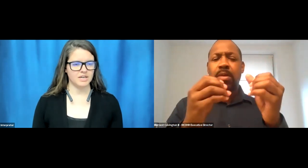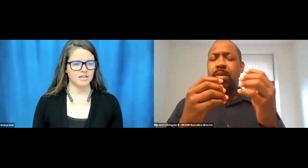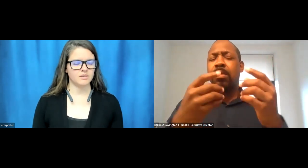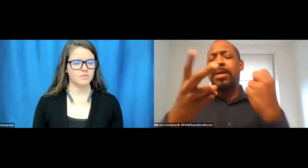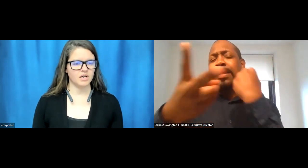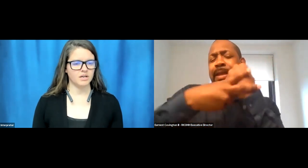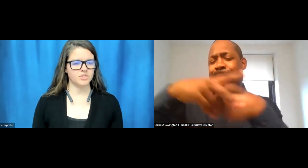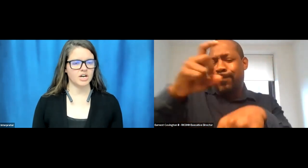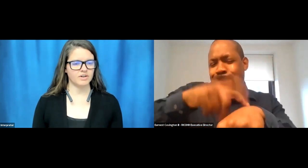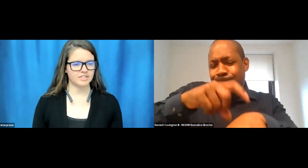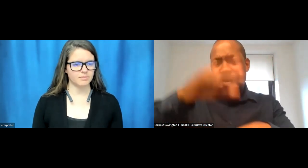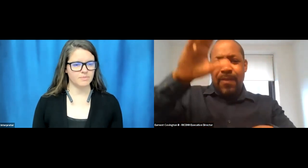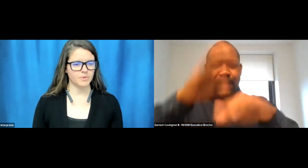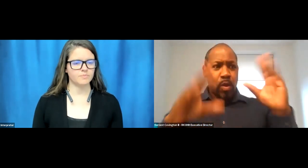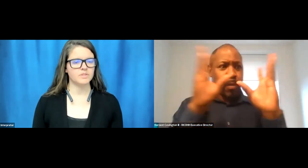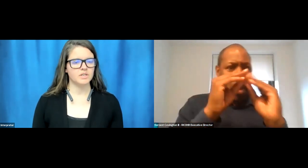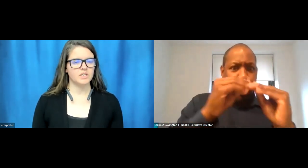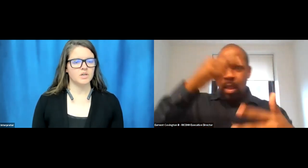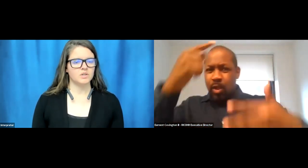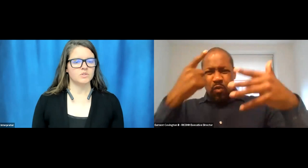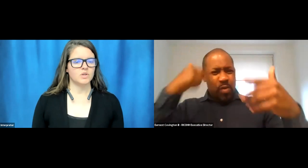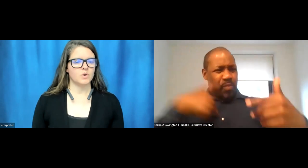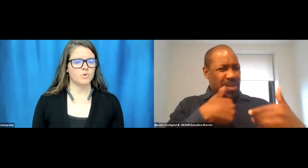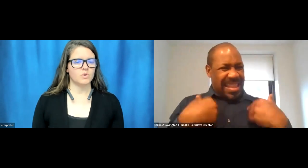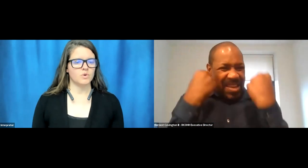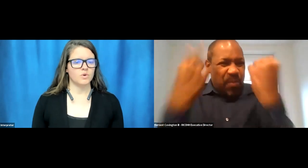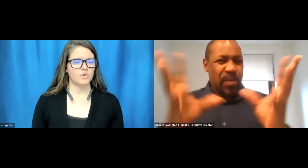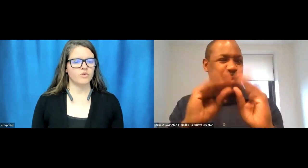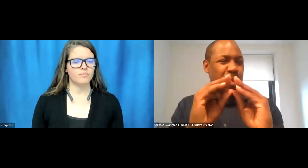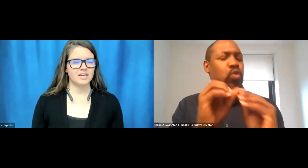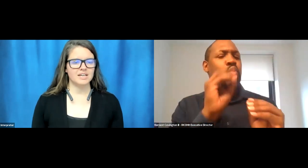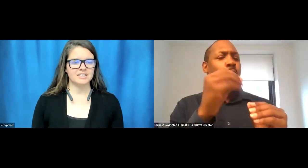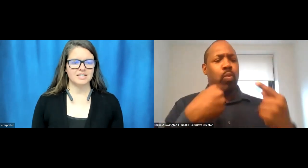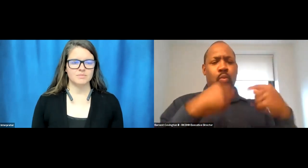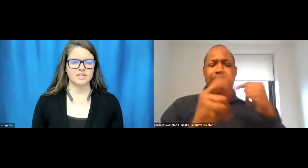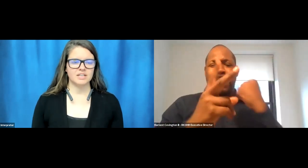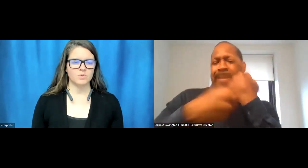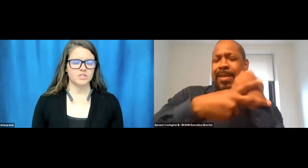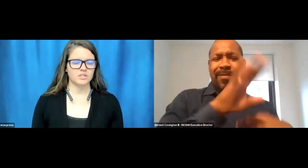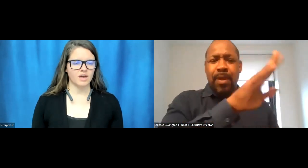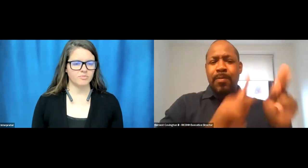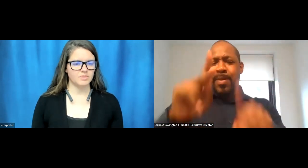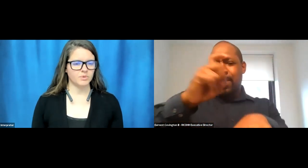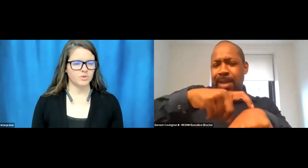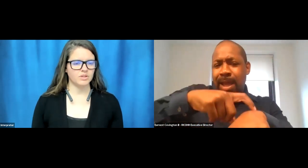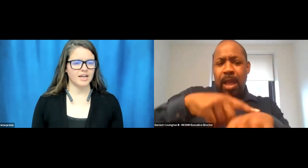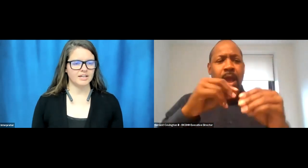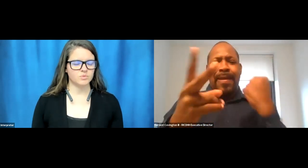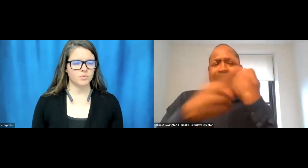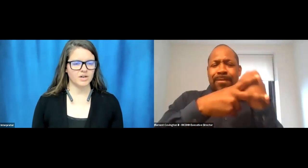meeting sharing some people. So for me, it seemed that there was a lot of people and we wanted